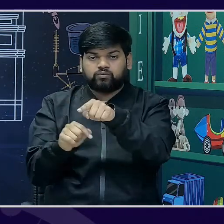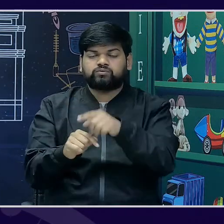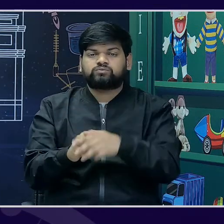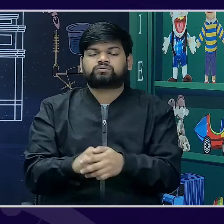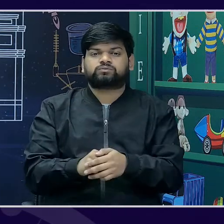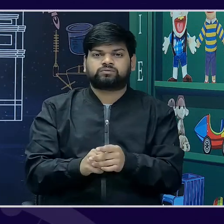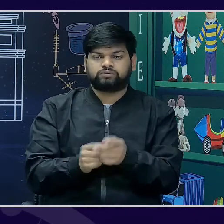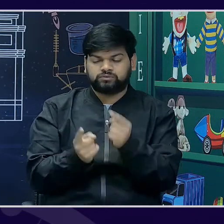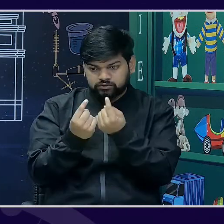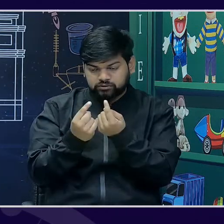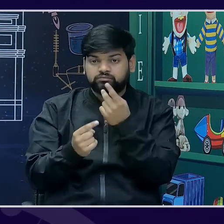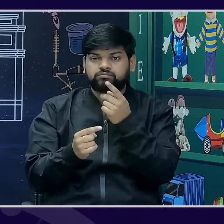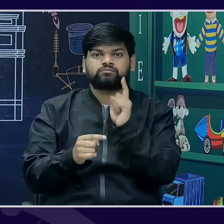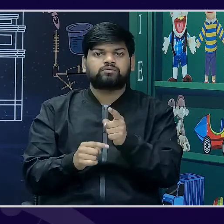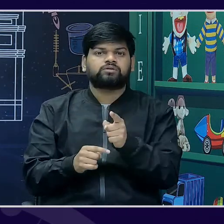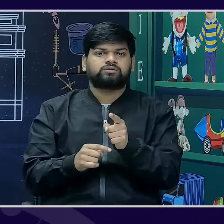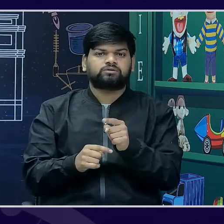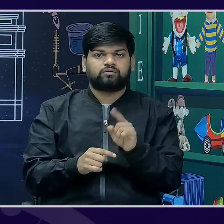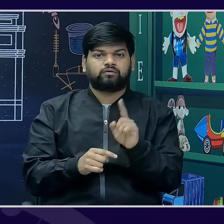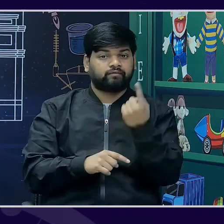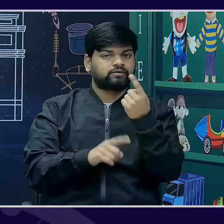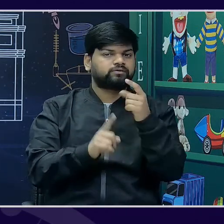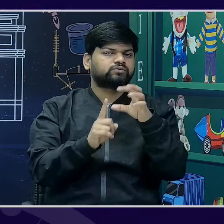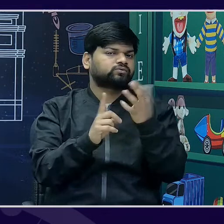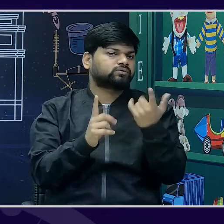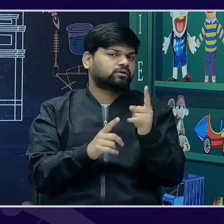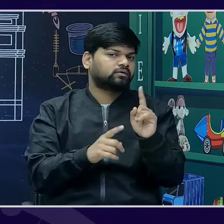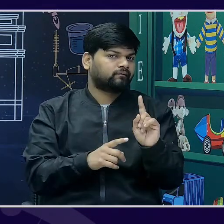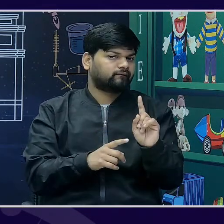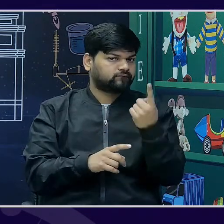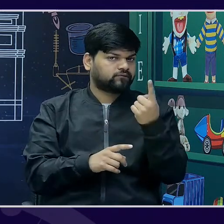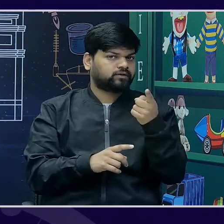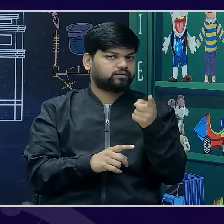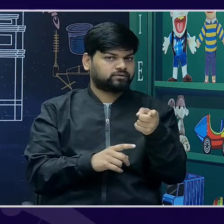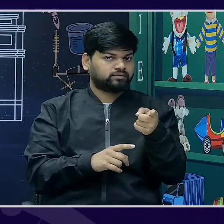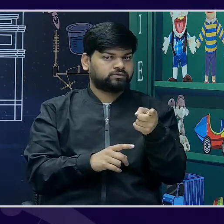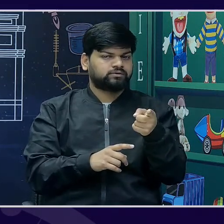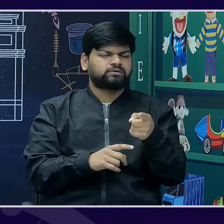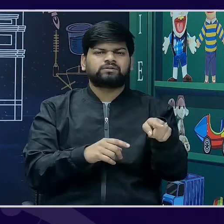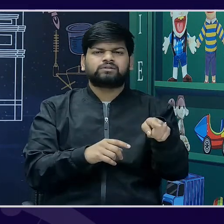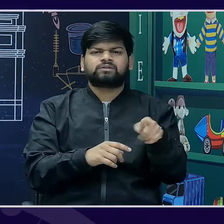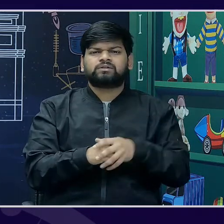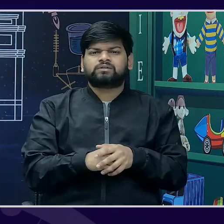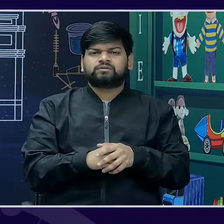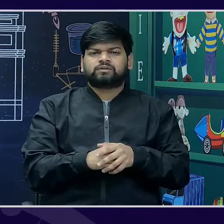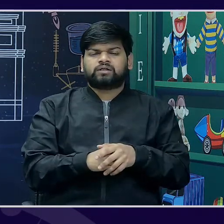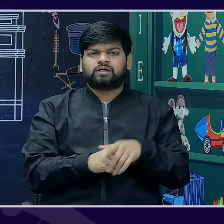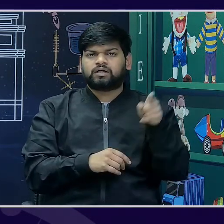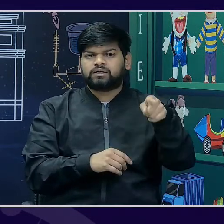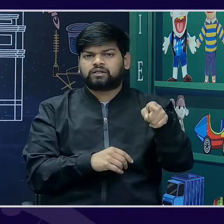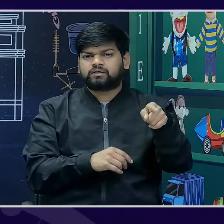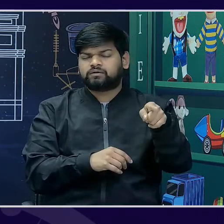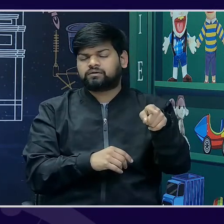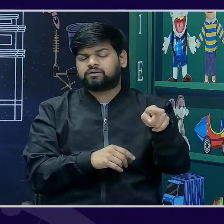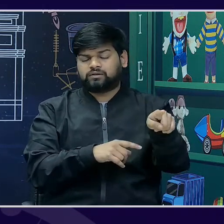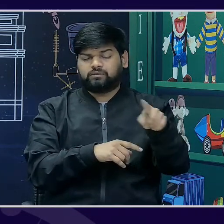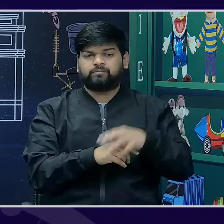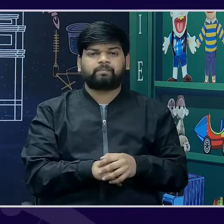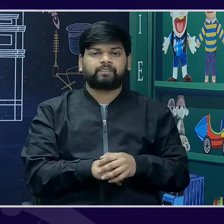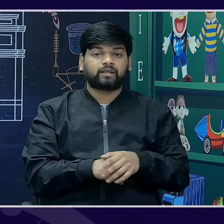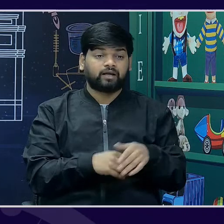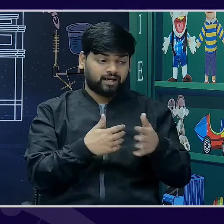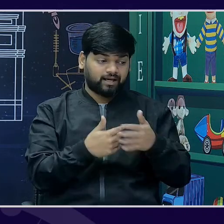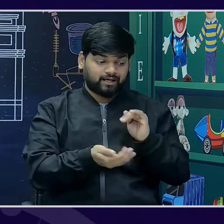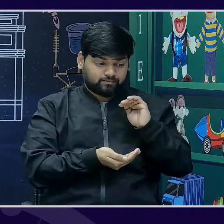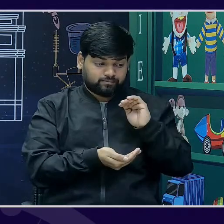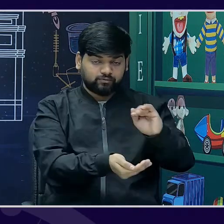has sensory neural hearing loss that is non-repairable, number one. Number two, the hearing loss is so